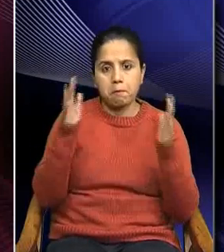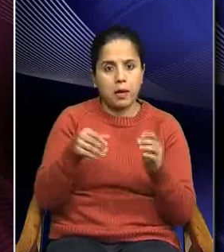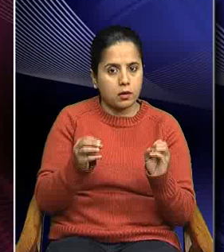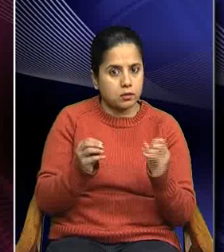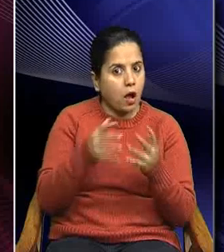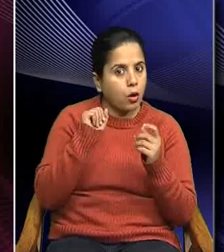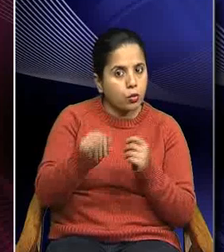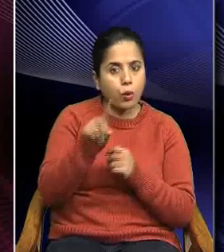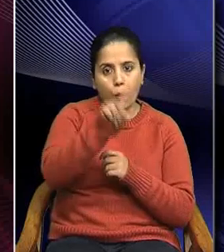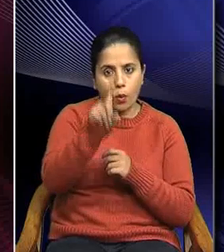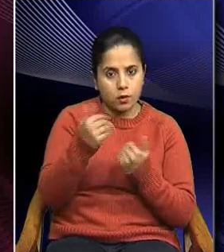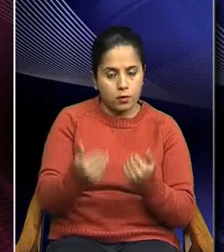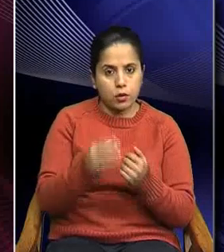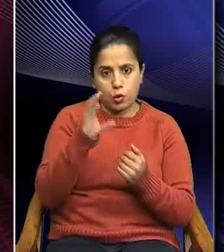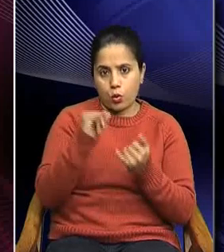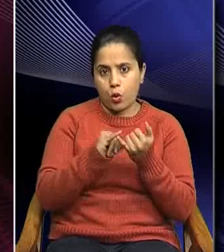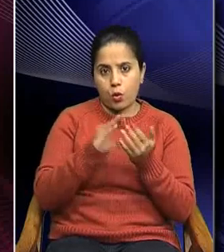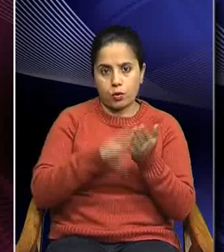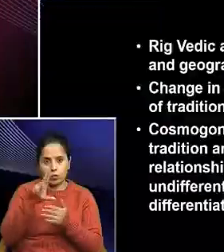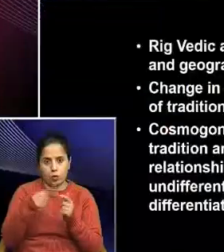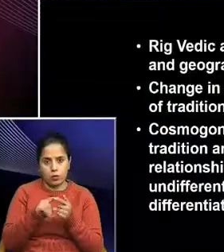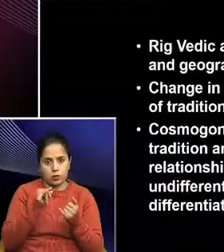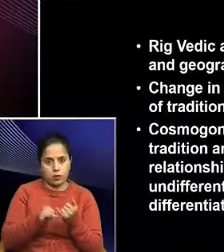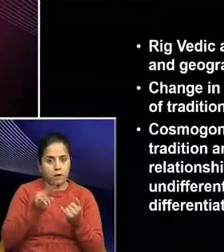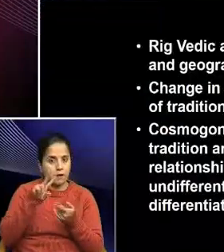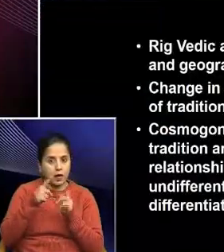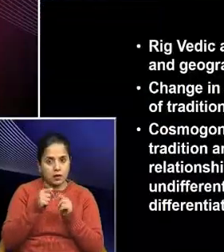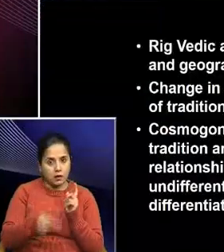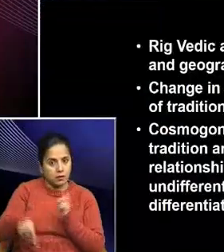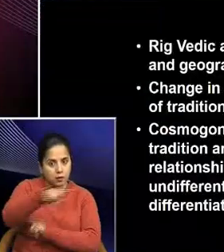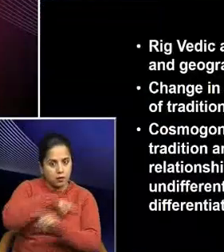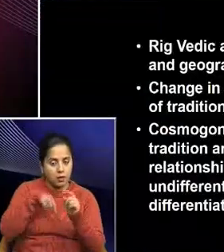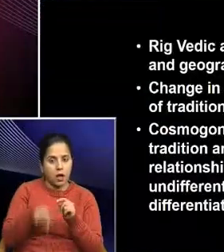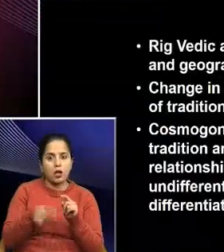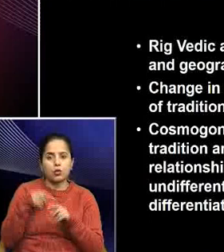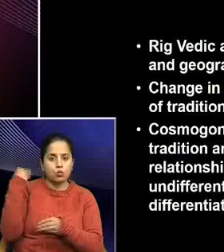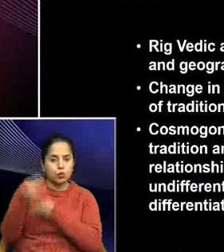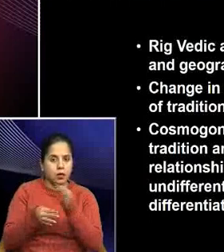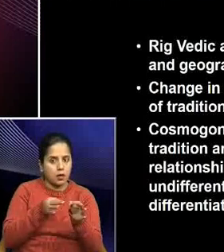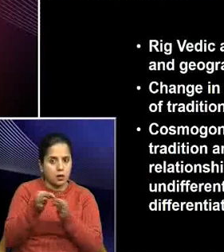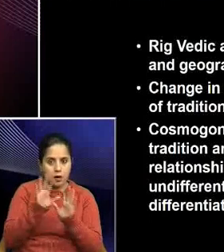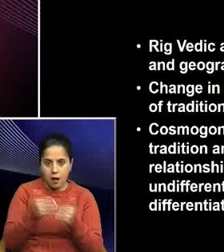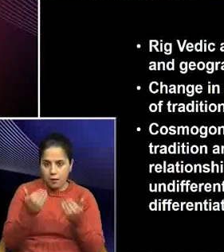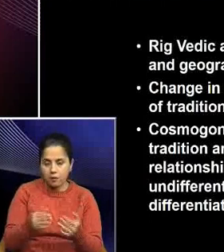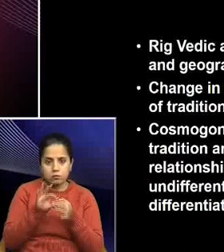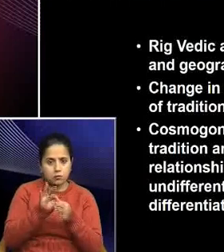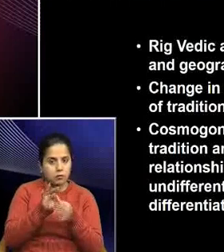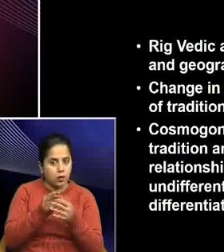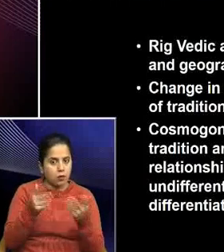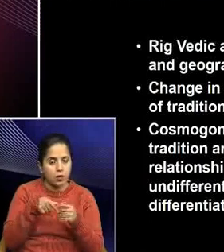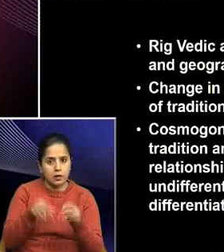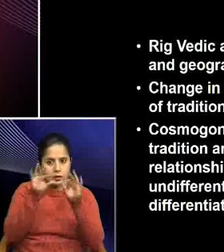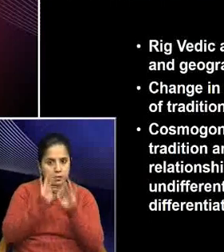questions. So, cosmogonies within the Vedic tradition are illustrative of this relationship of